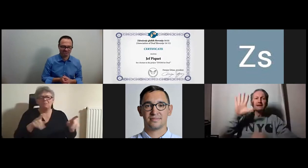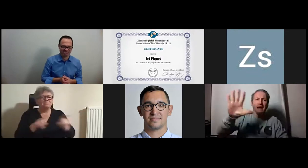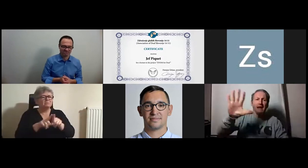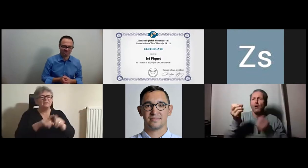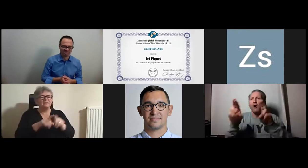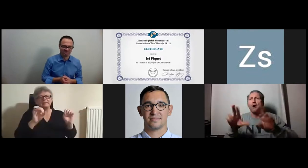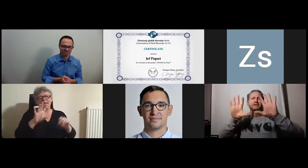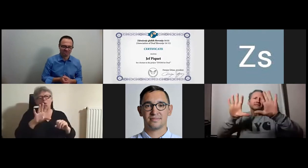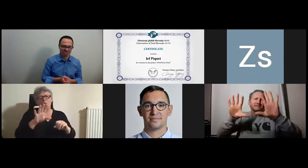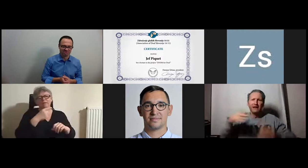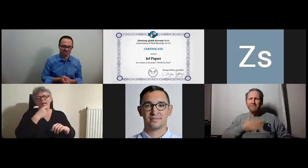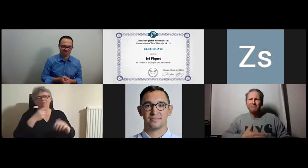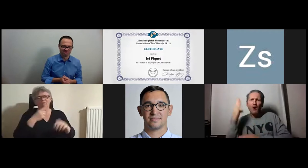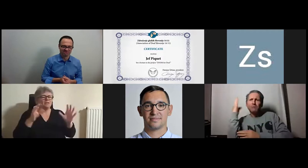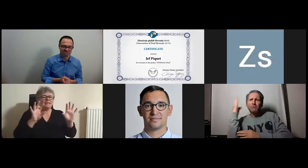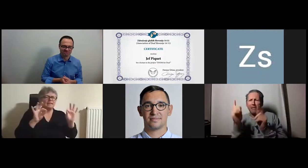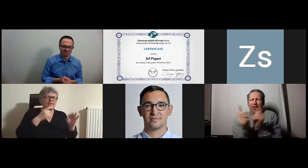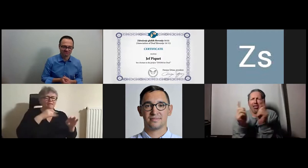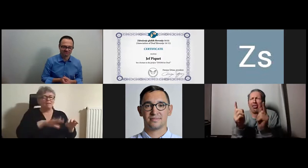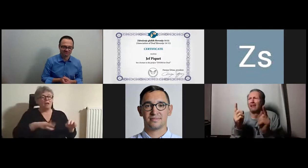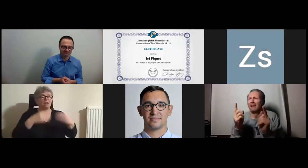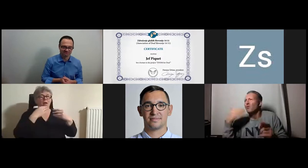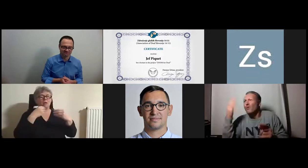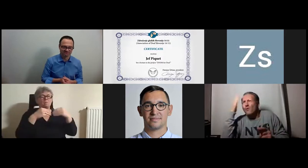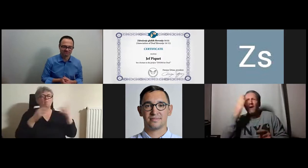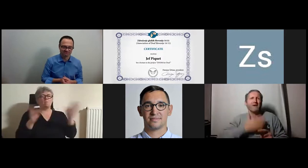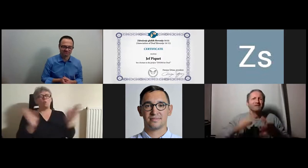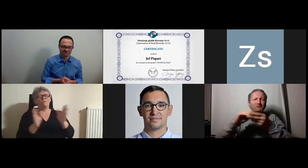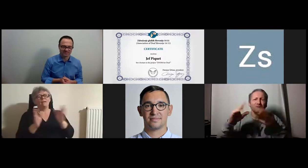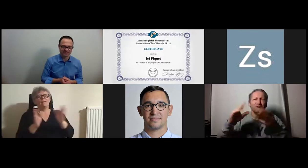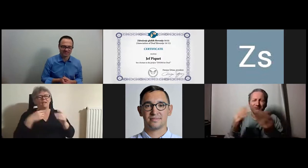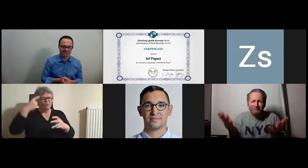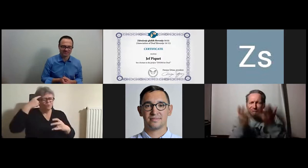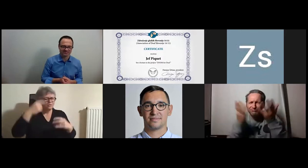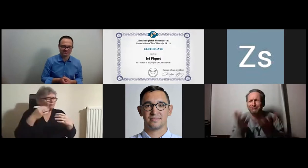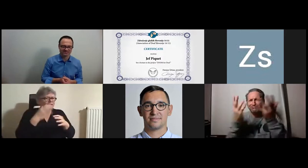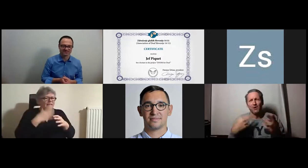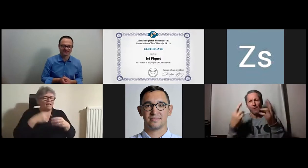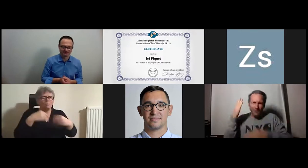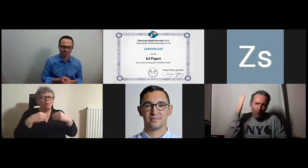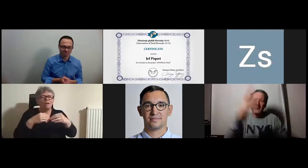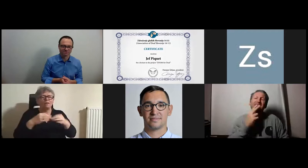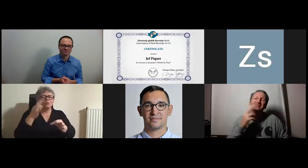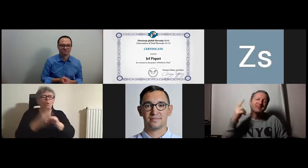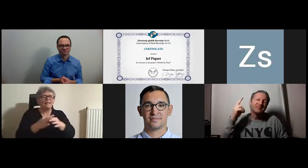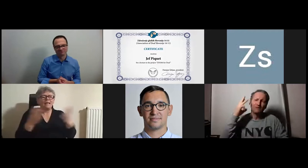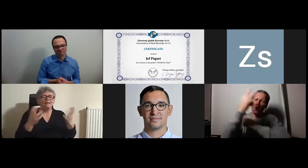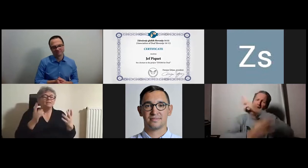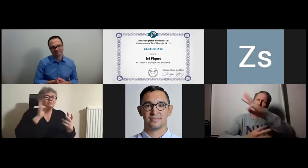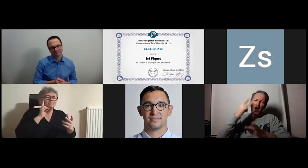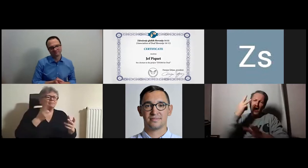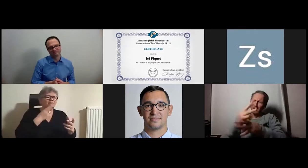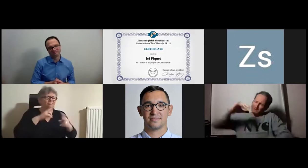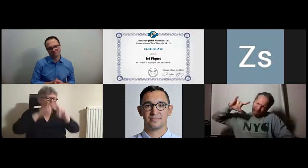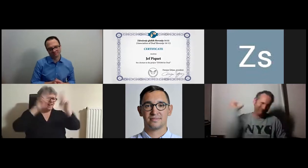some youth that are 10 or 15, maybe 10, 15 minutes, maybe they can show our story. It